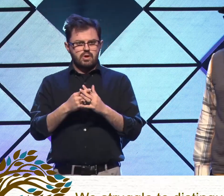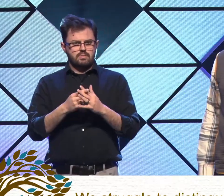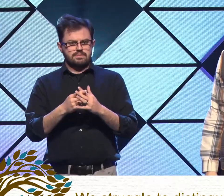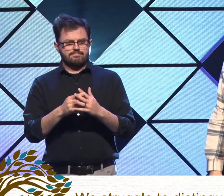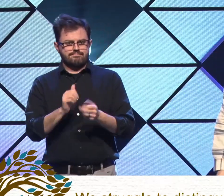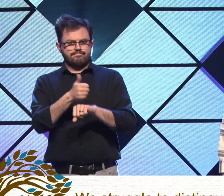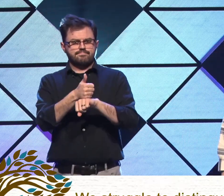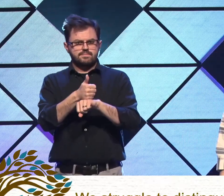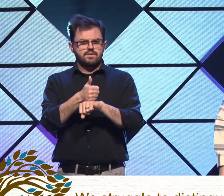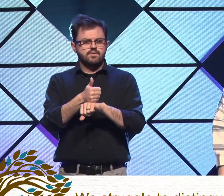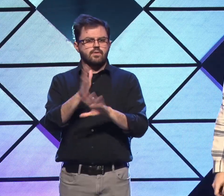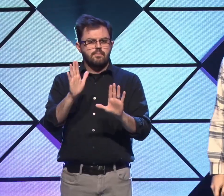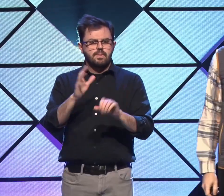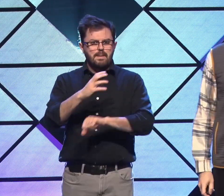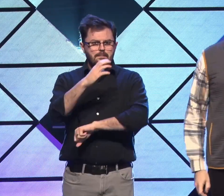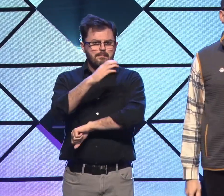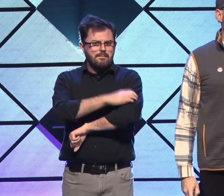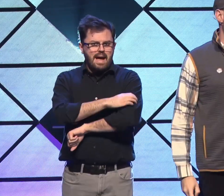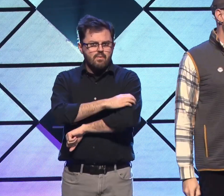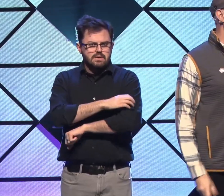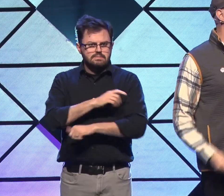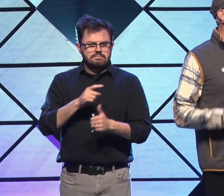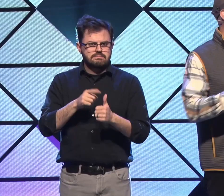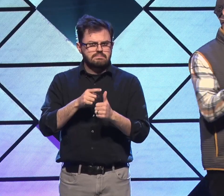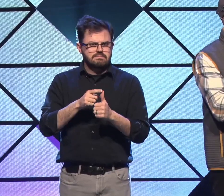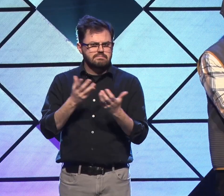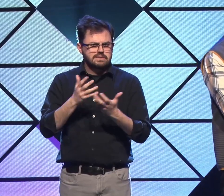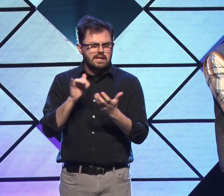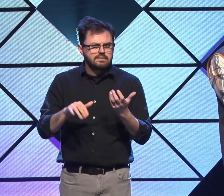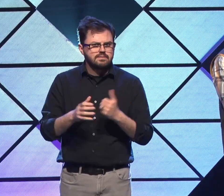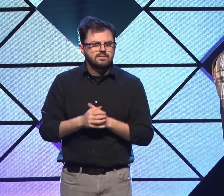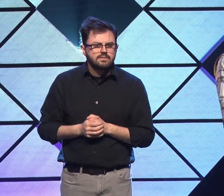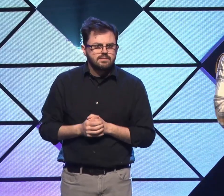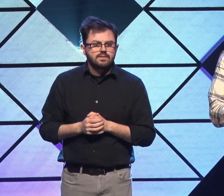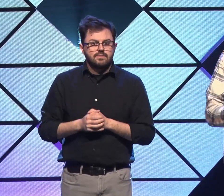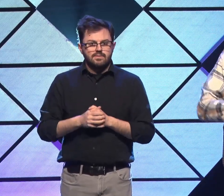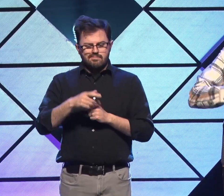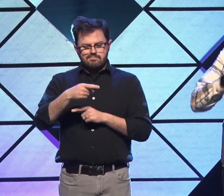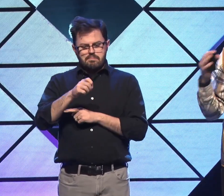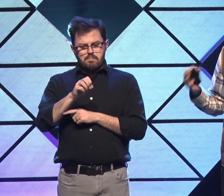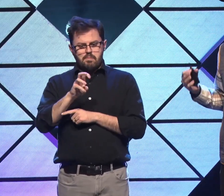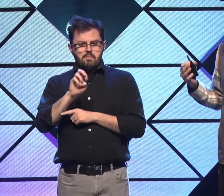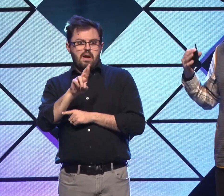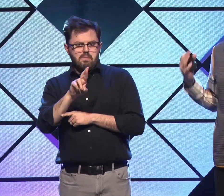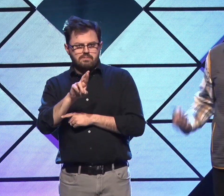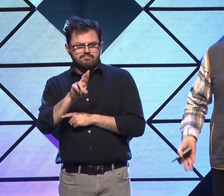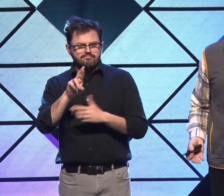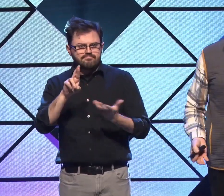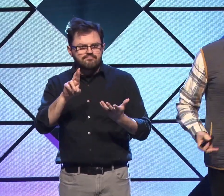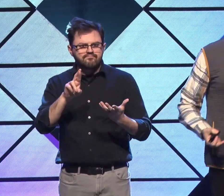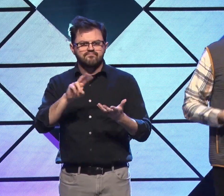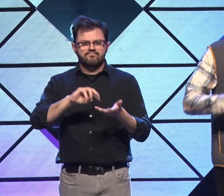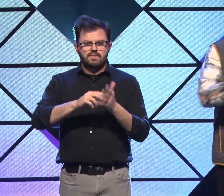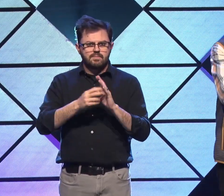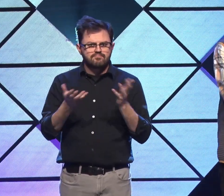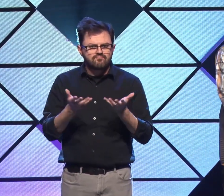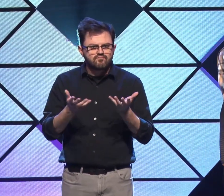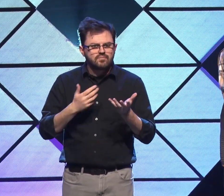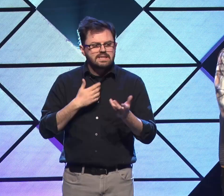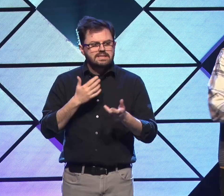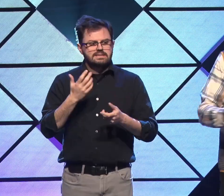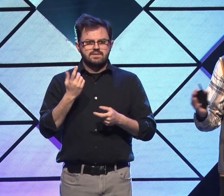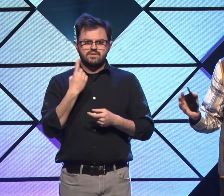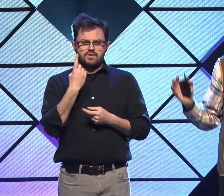say power, right, what is power, right? Where power, the word refers to the ability for somebody or maybe